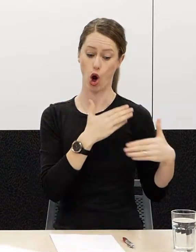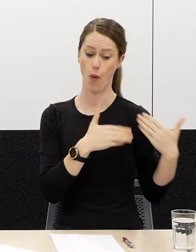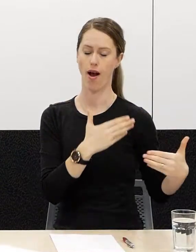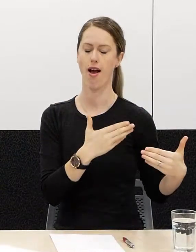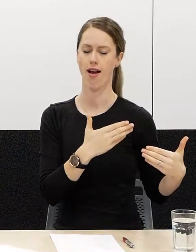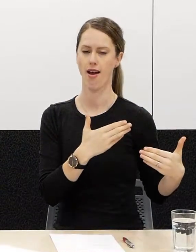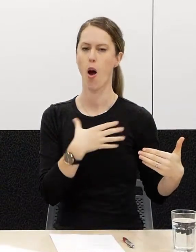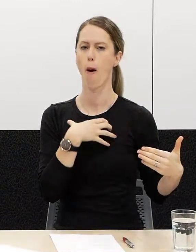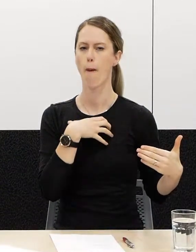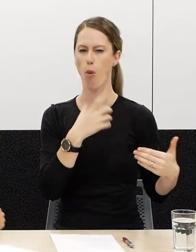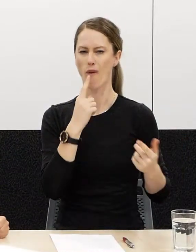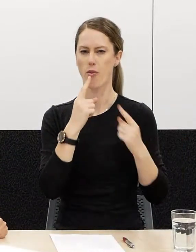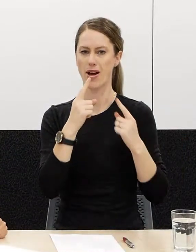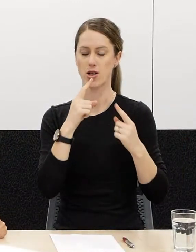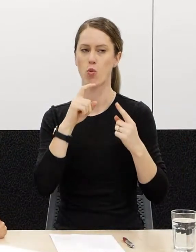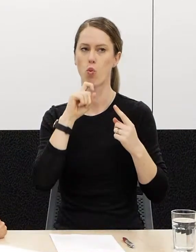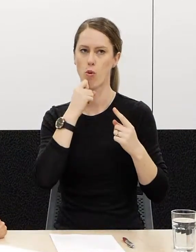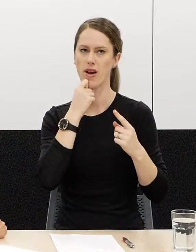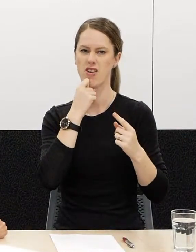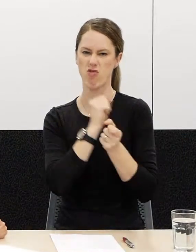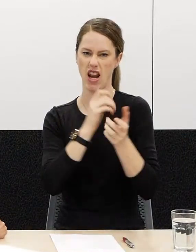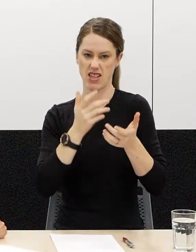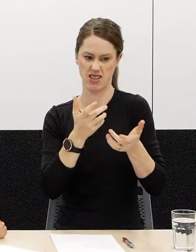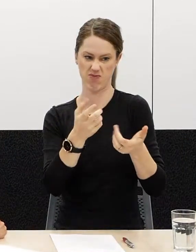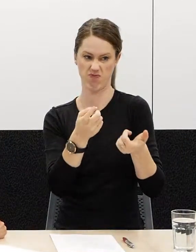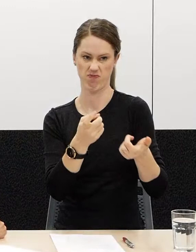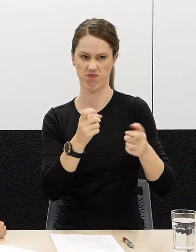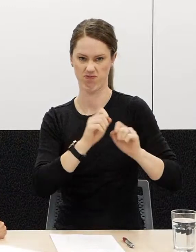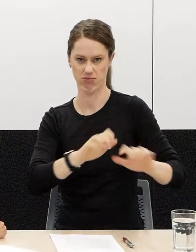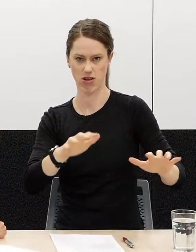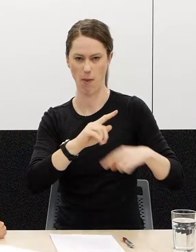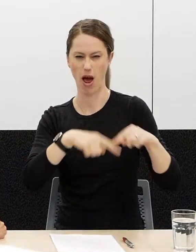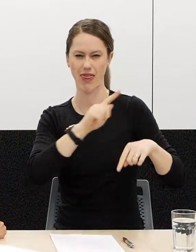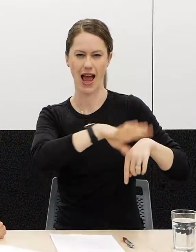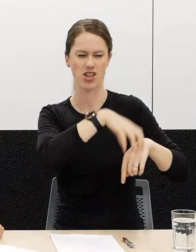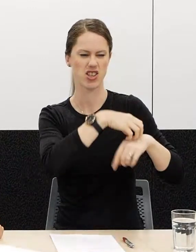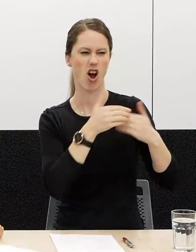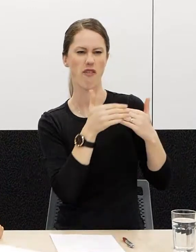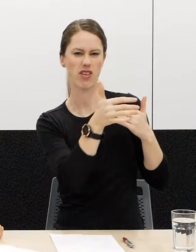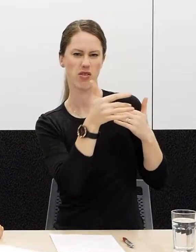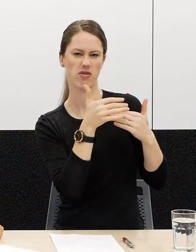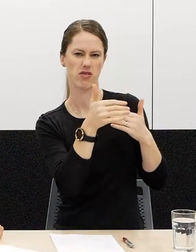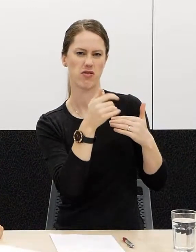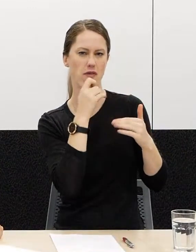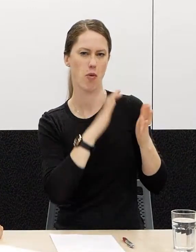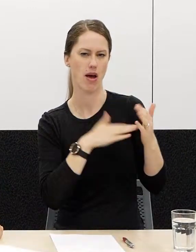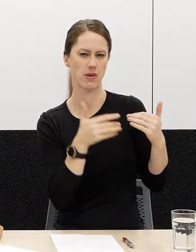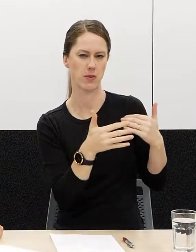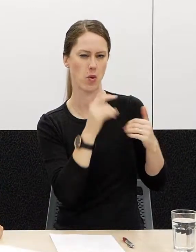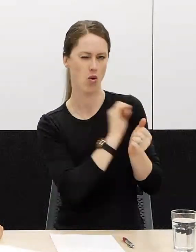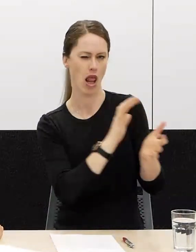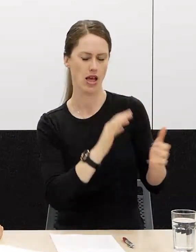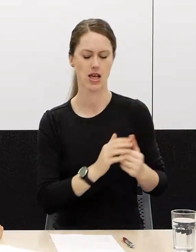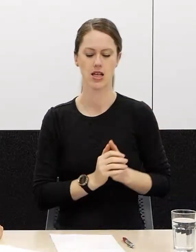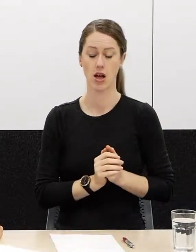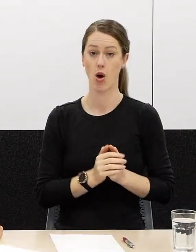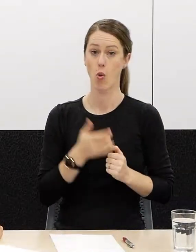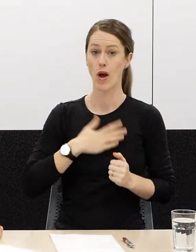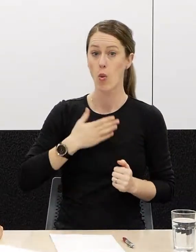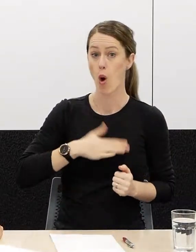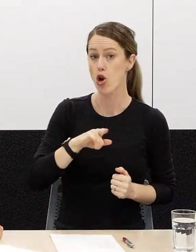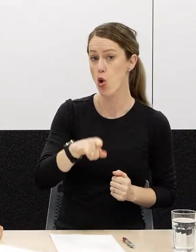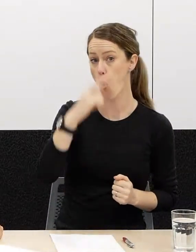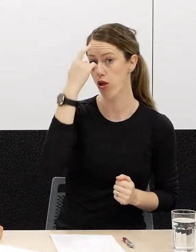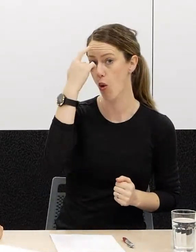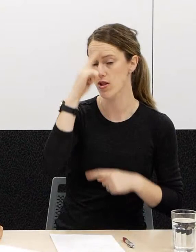and more information will be released about the agency over the next couple of months. So we are seeking your thoughts